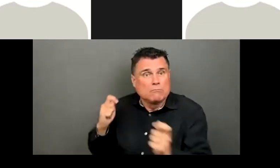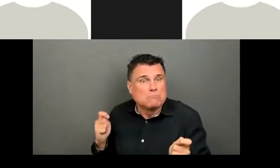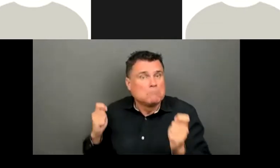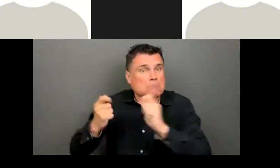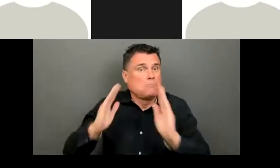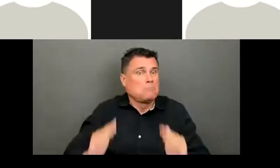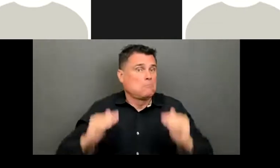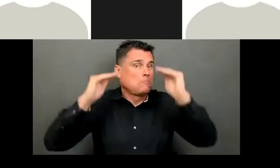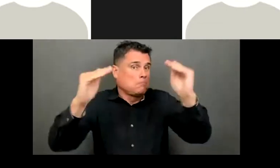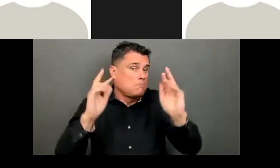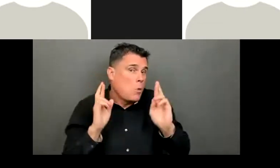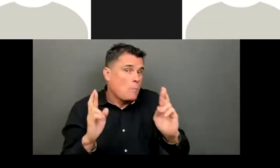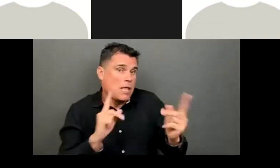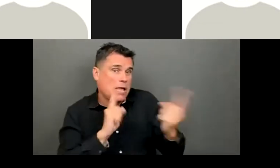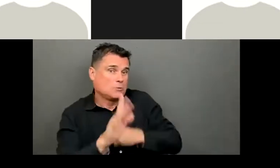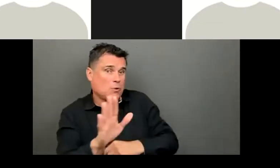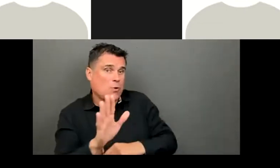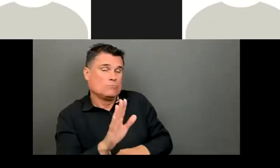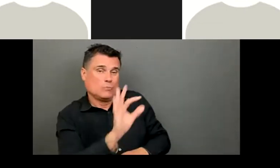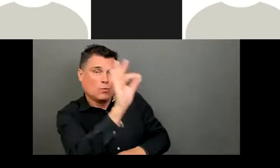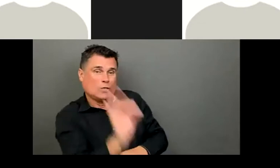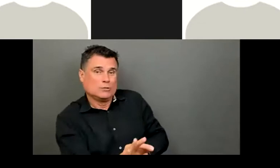May I add a few things?